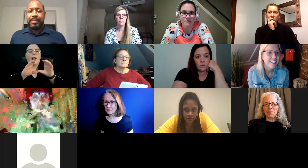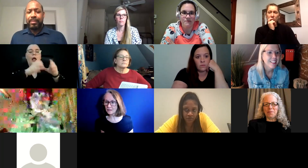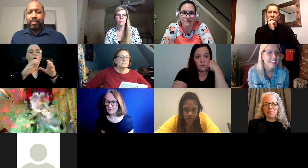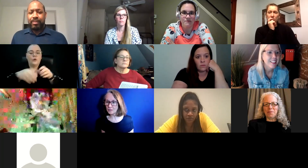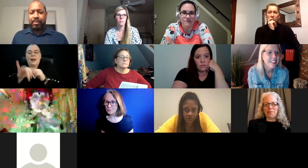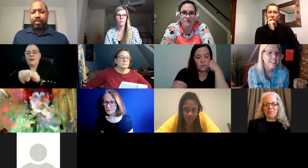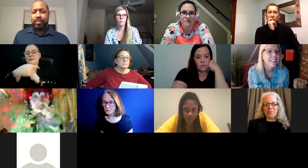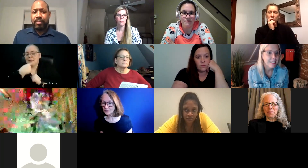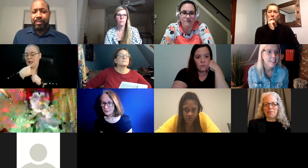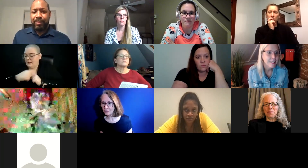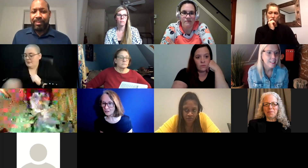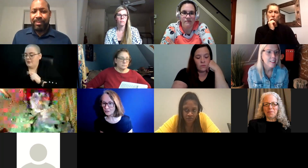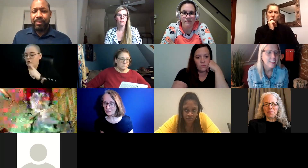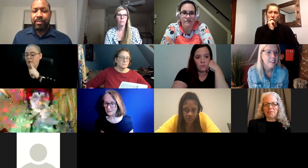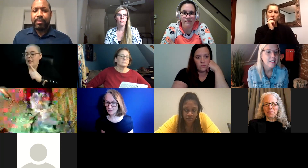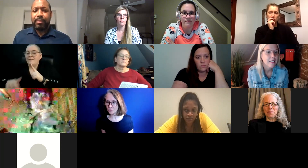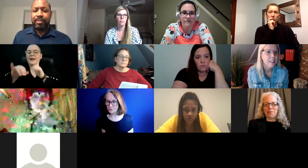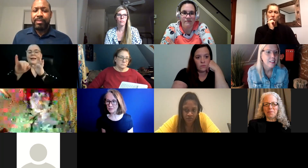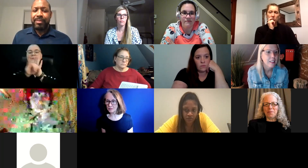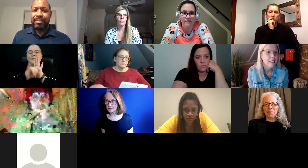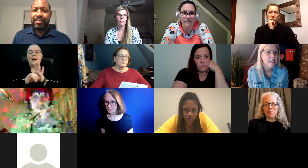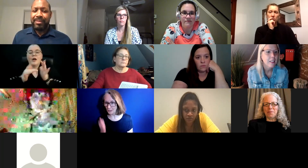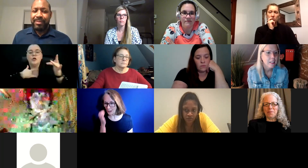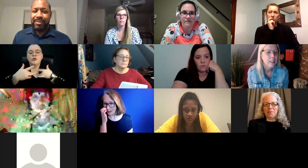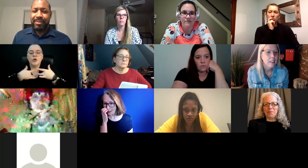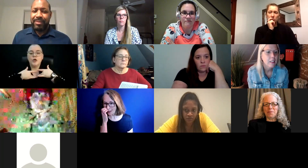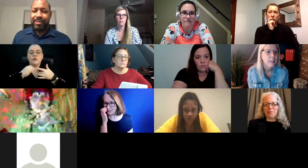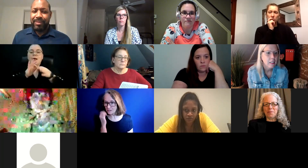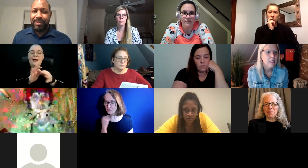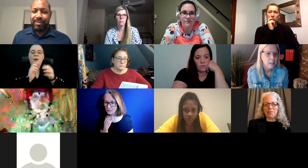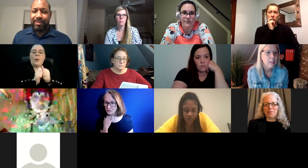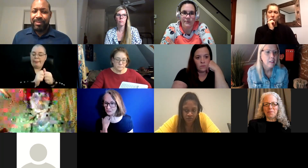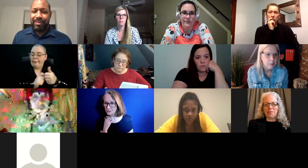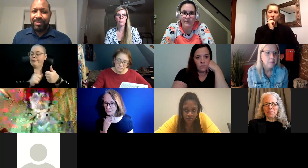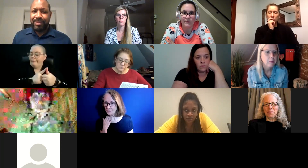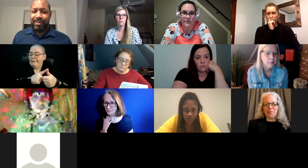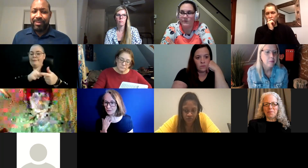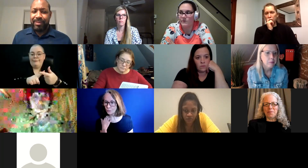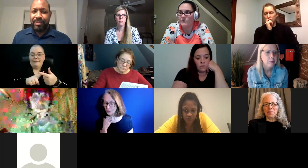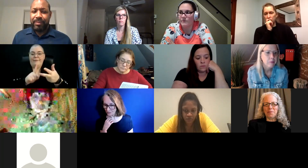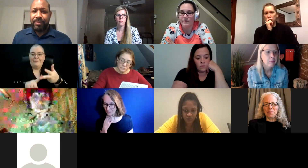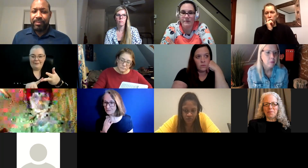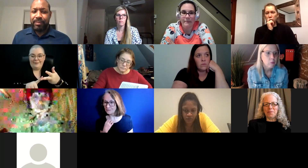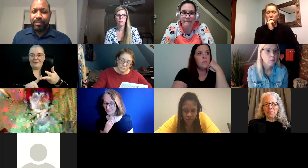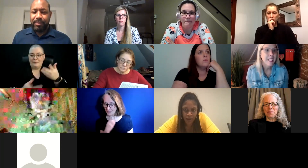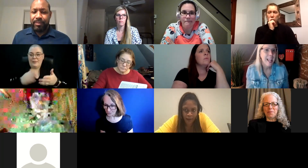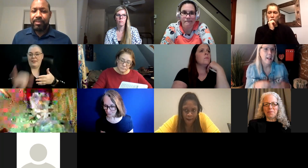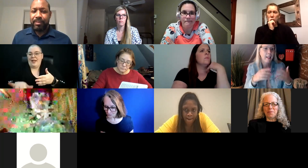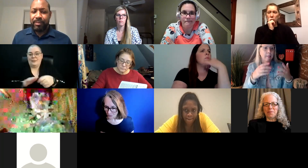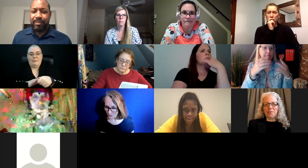that maybe we can categorize them, like you said, identify concerns with each of those three